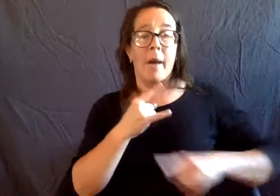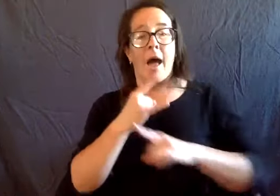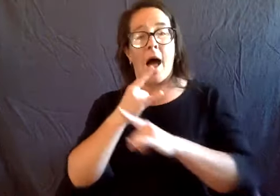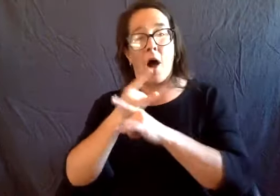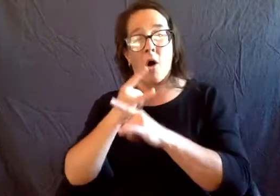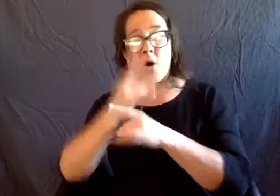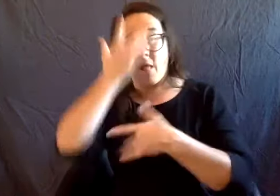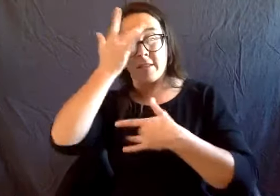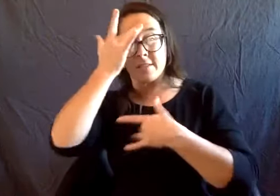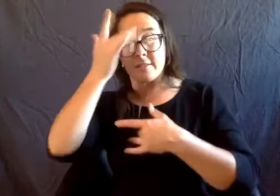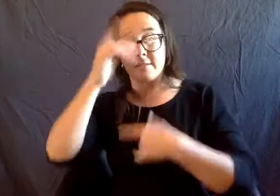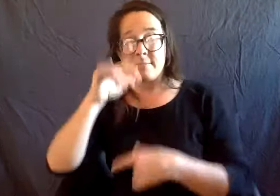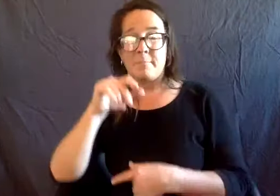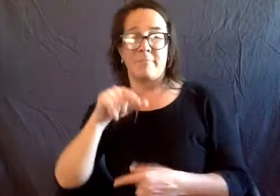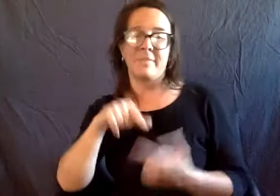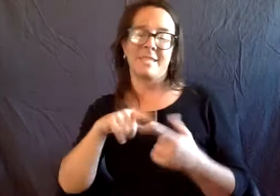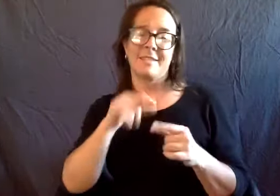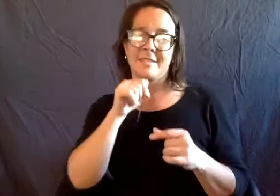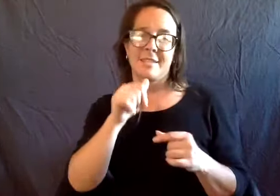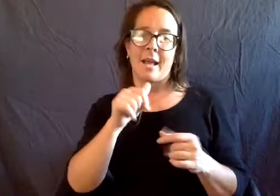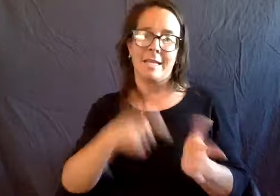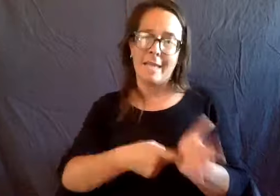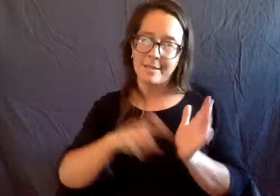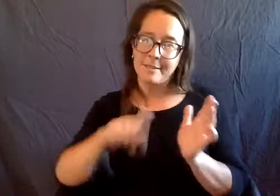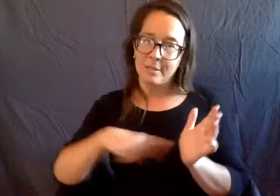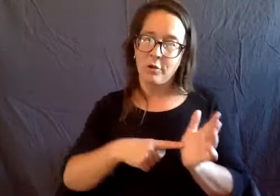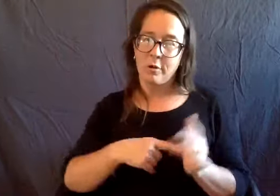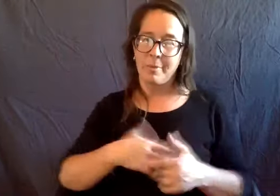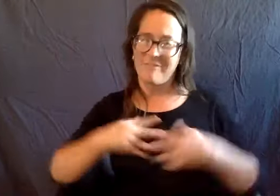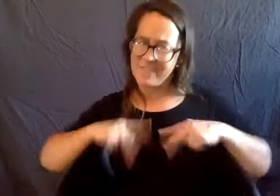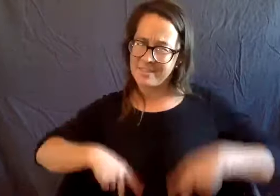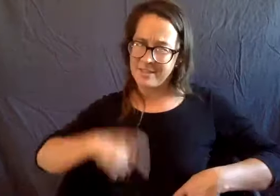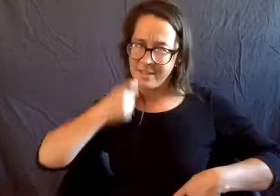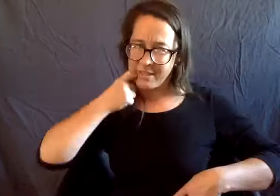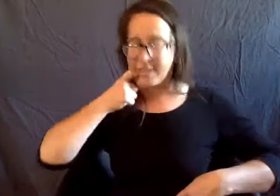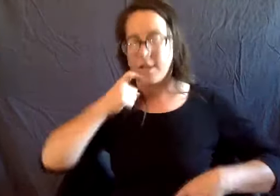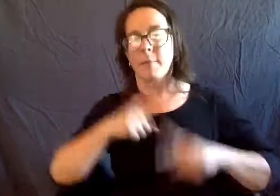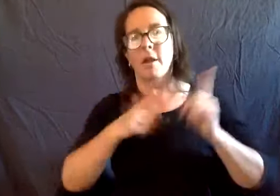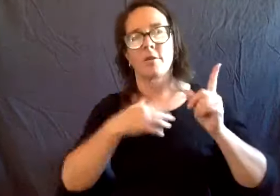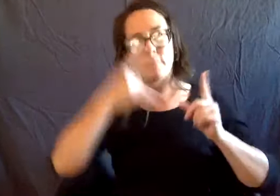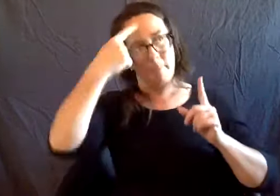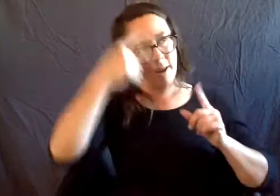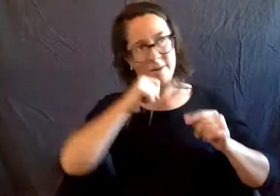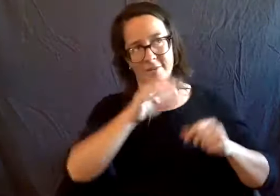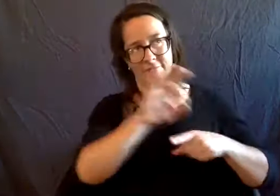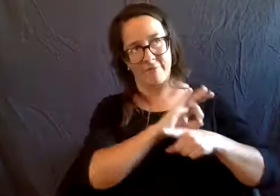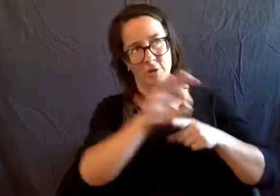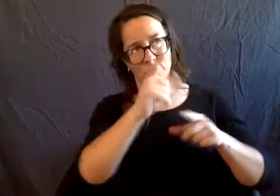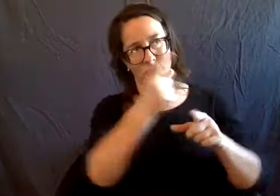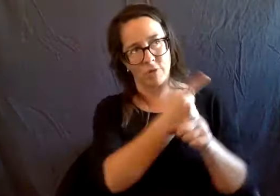how I was. And all that means is that when you don't drink, you shake and you can't really function. Your mind doesn't work right and your body doesn't work right. And